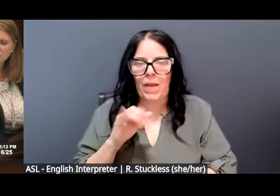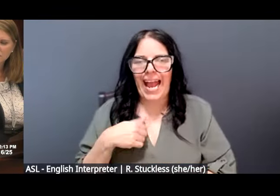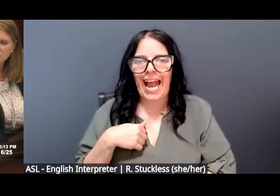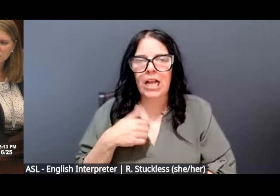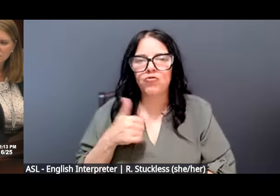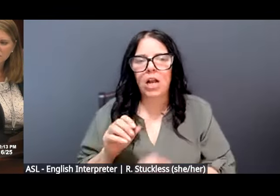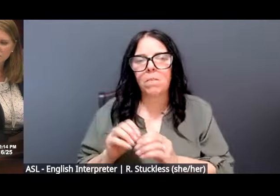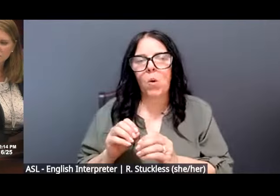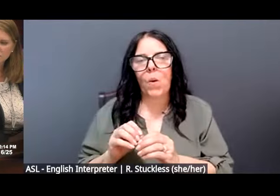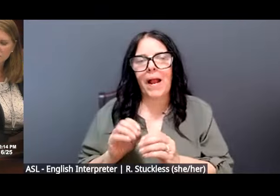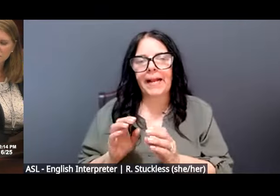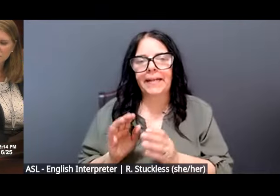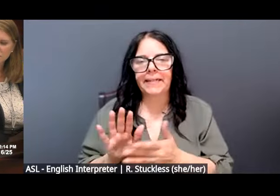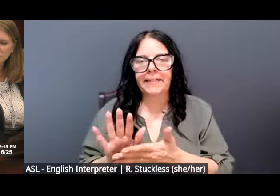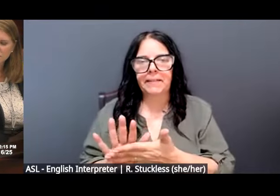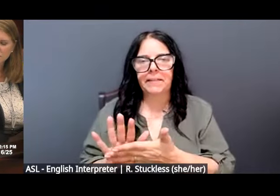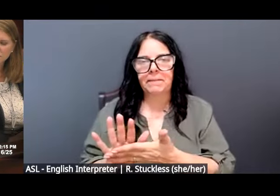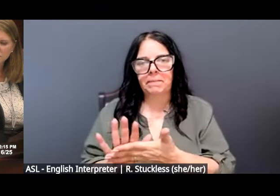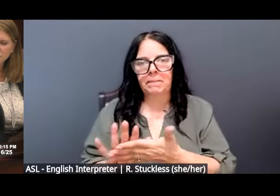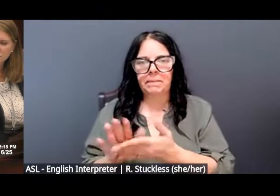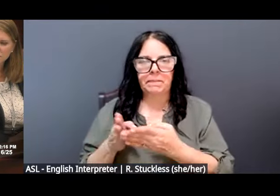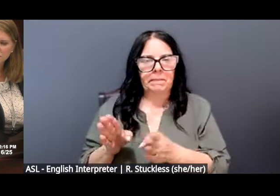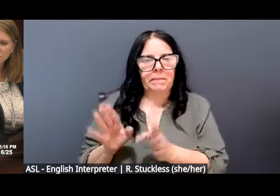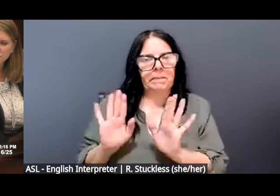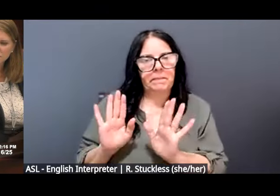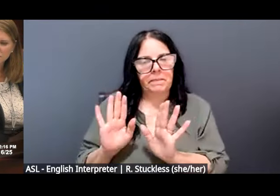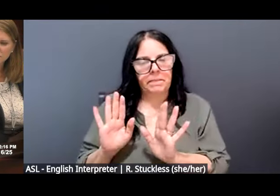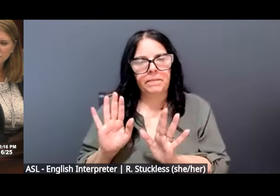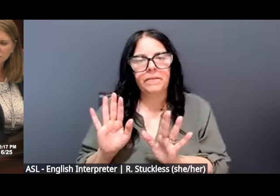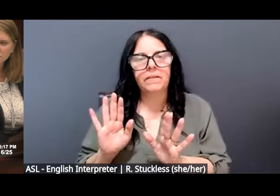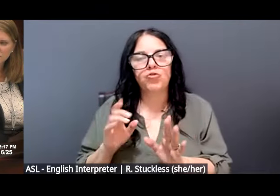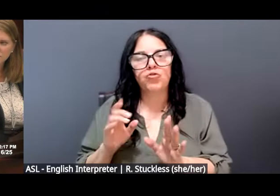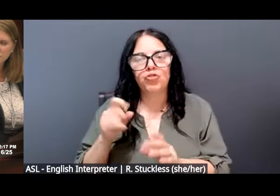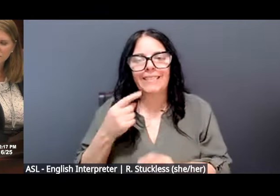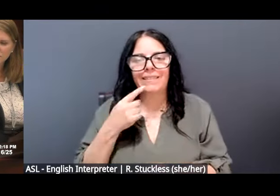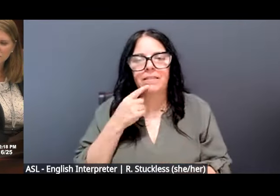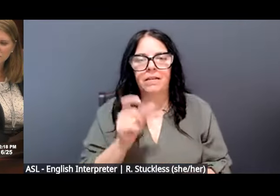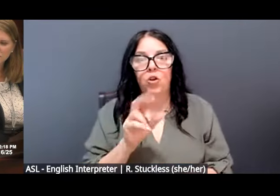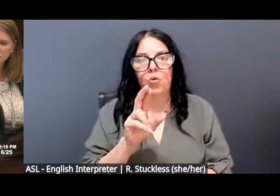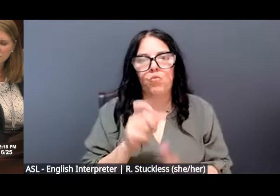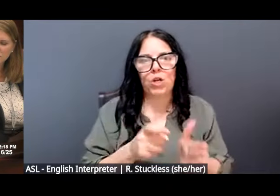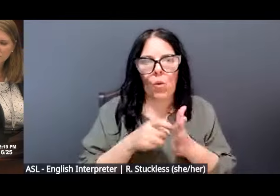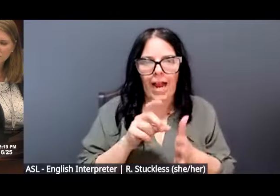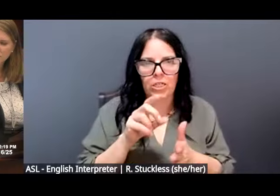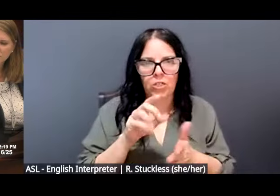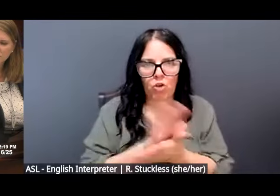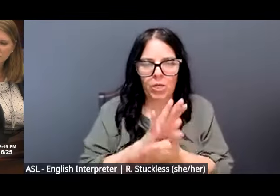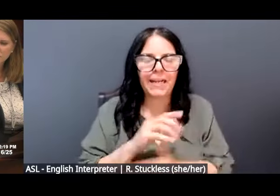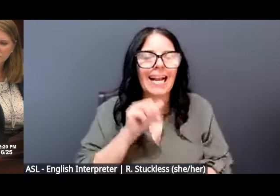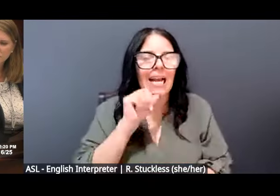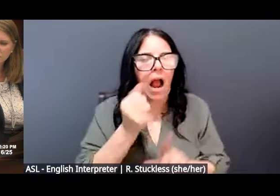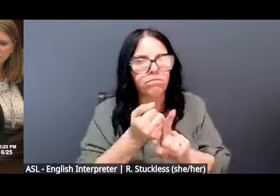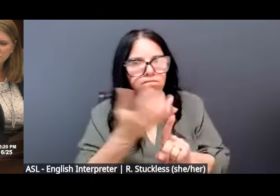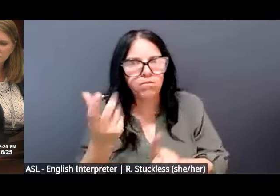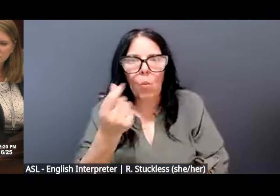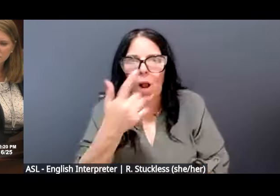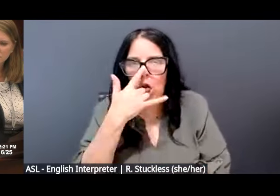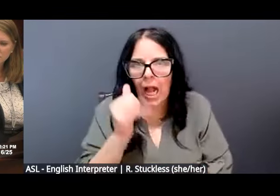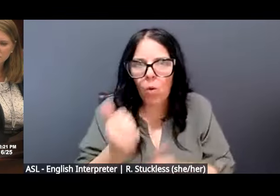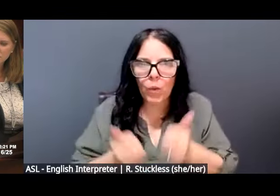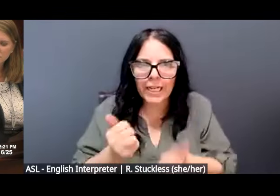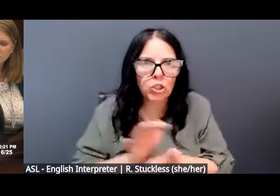and vague, like we did with the last one, at just saying required documents versus getting into any extraordinary detail with that. So